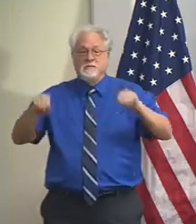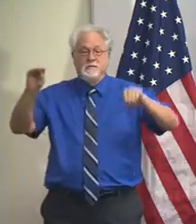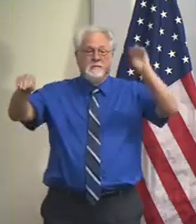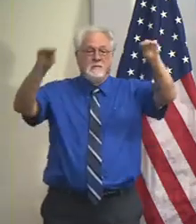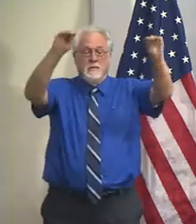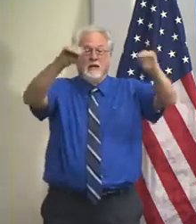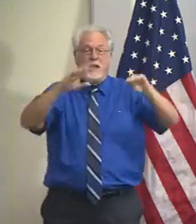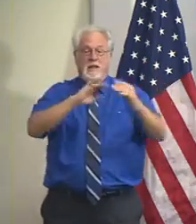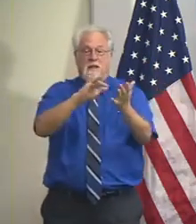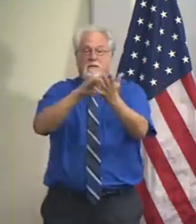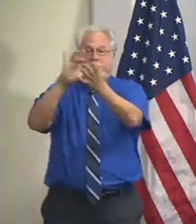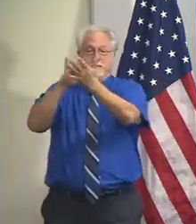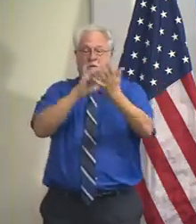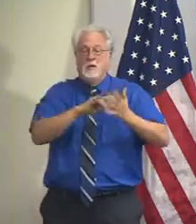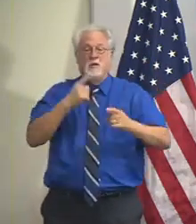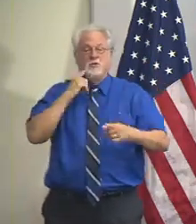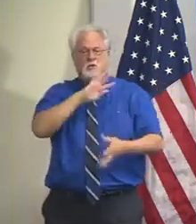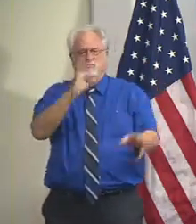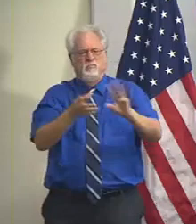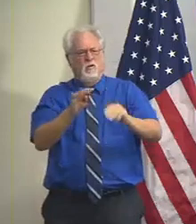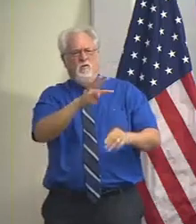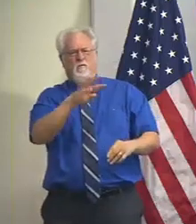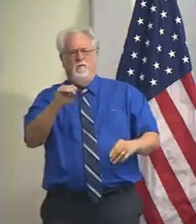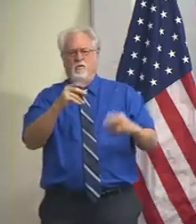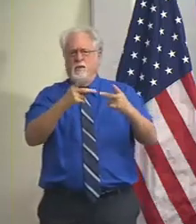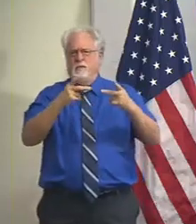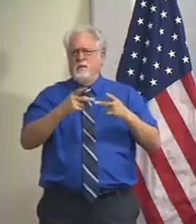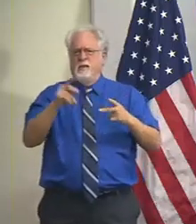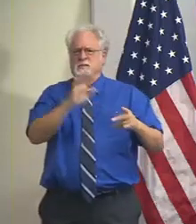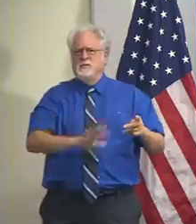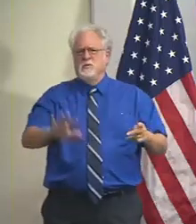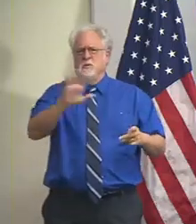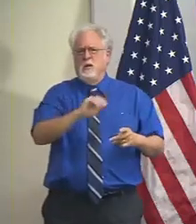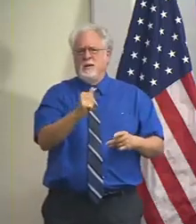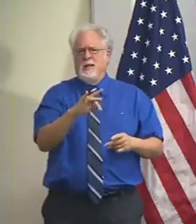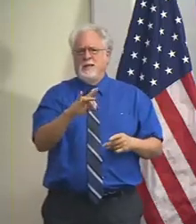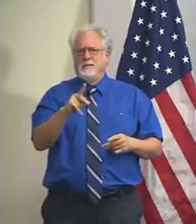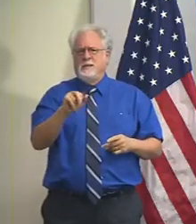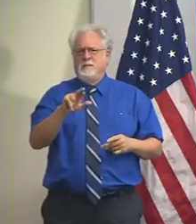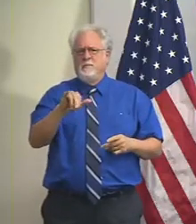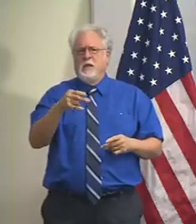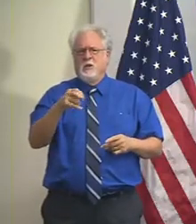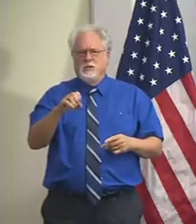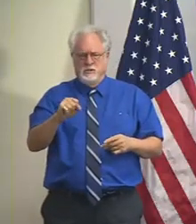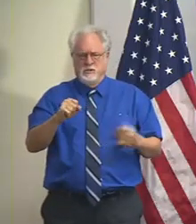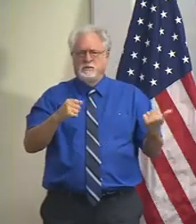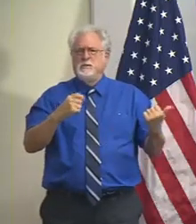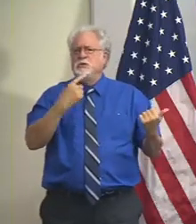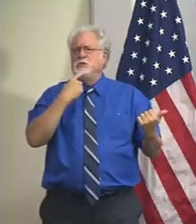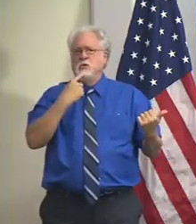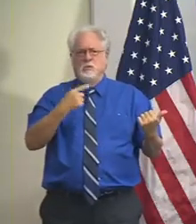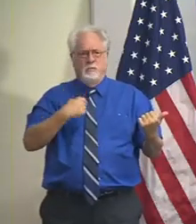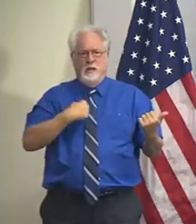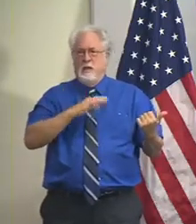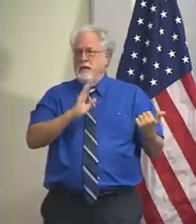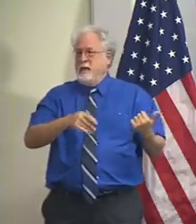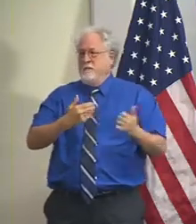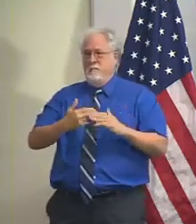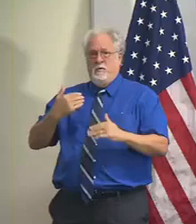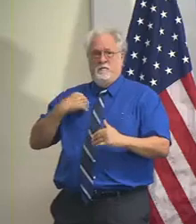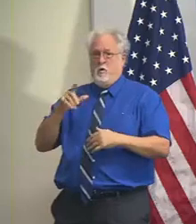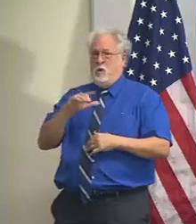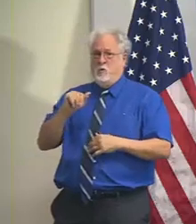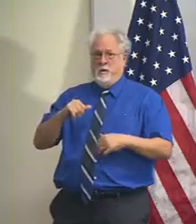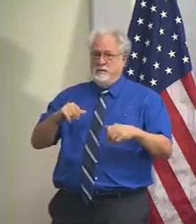hubs, so that's 40 total sites throughout 18 parishes. I'm told never before has the state of